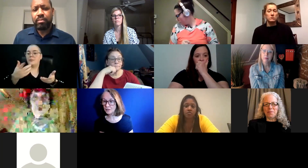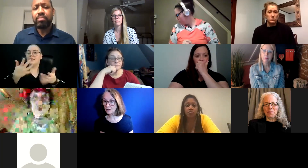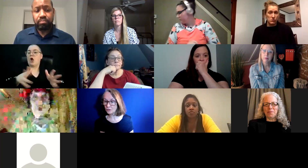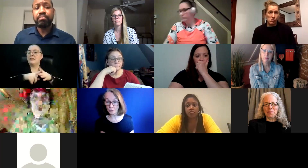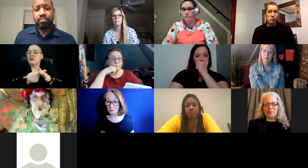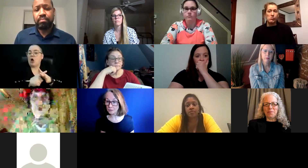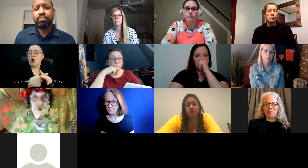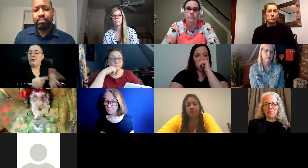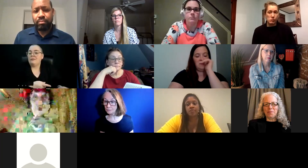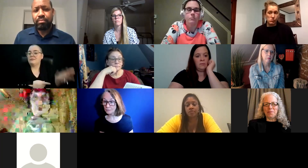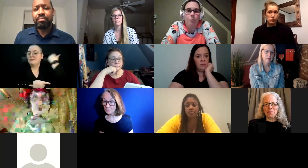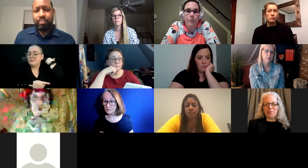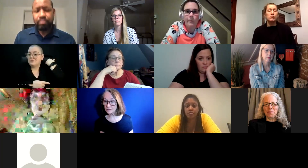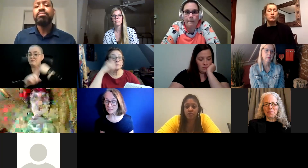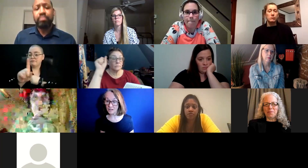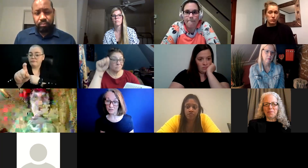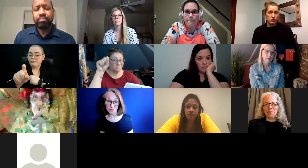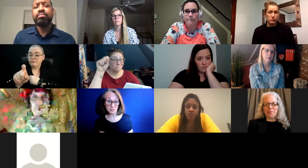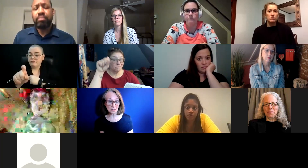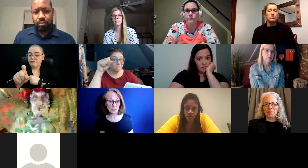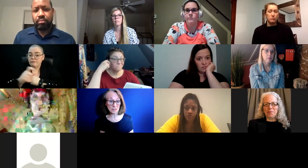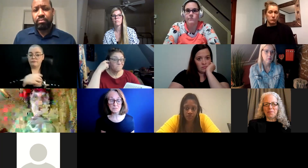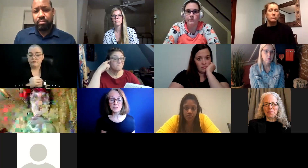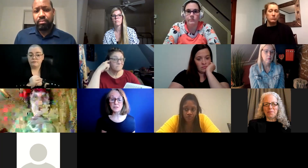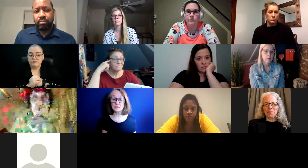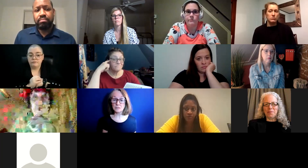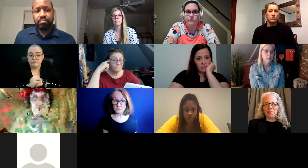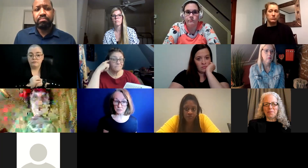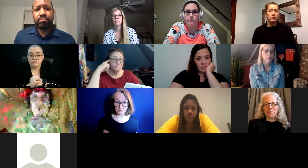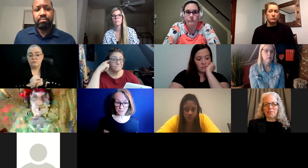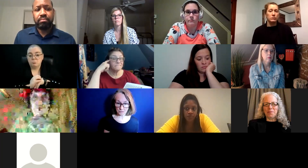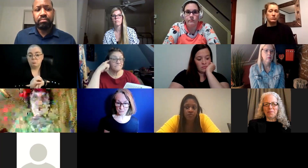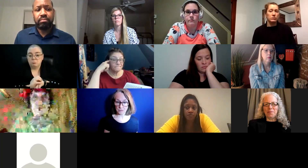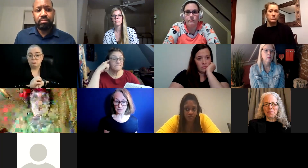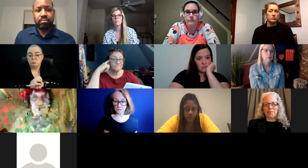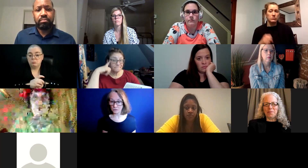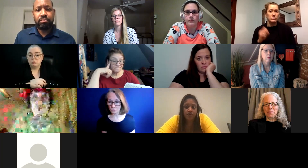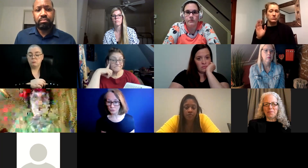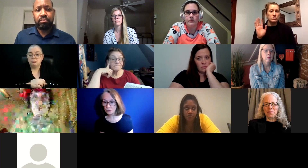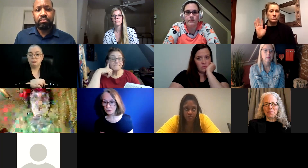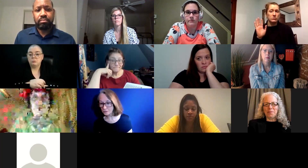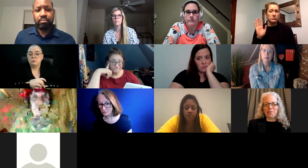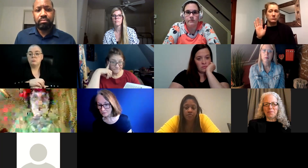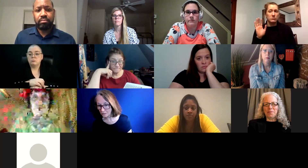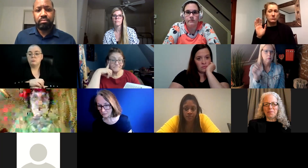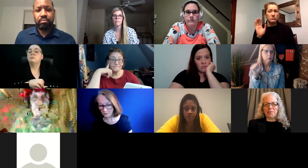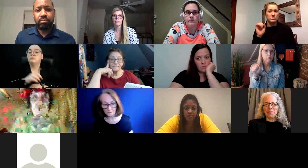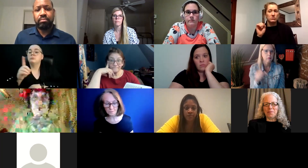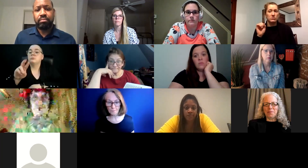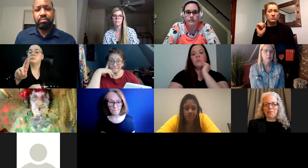or not? Because it's kind of already been started. Tina says yes, as does Drew, as does Talia